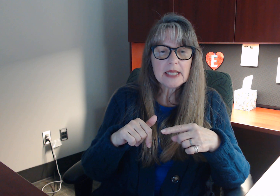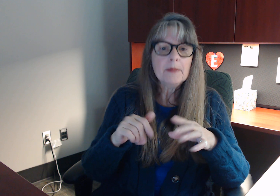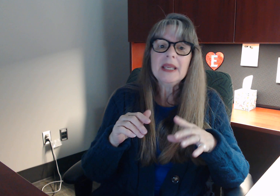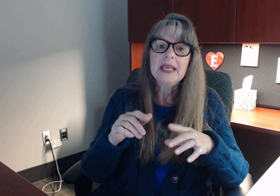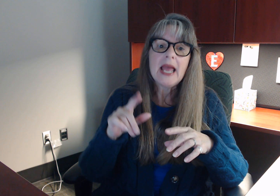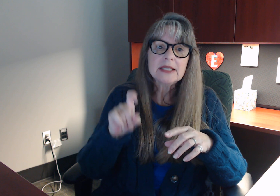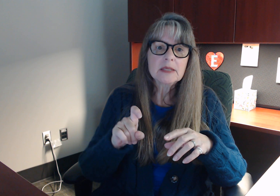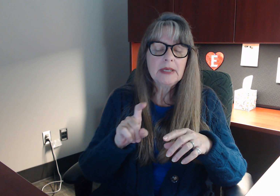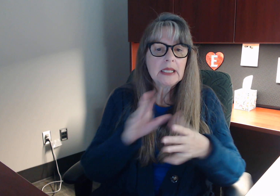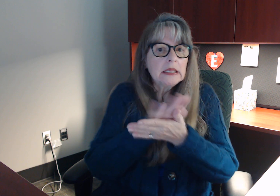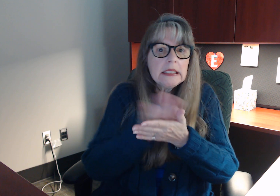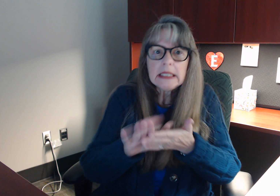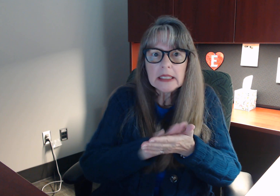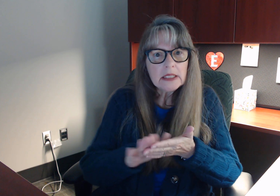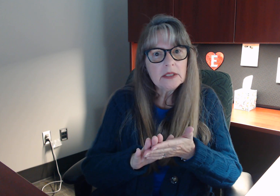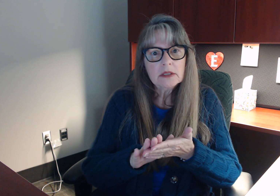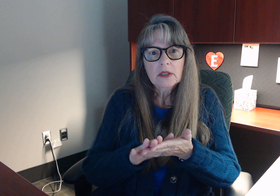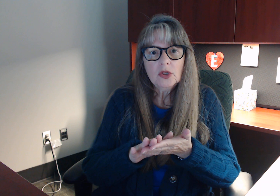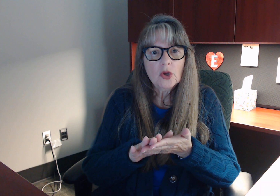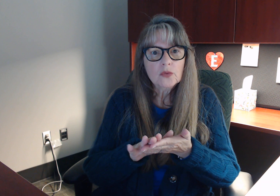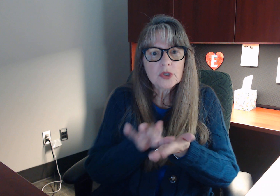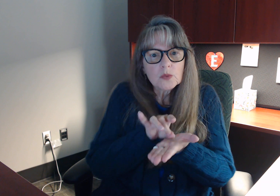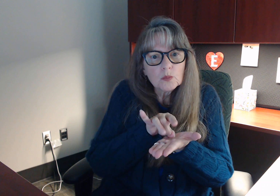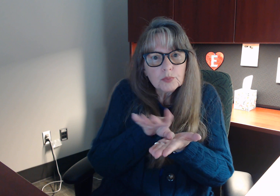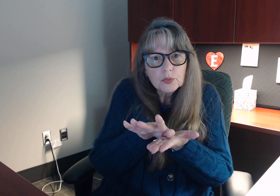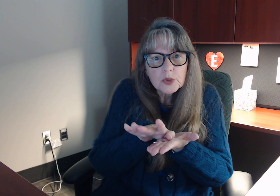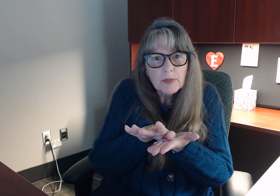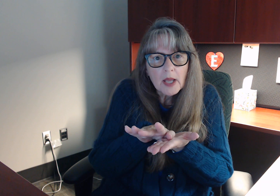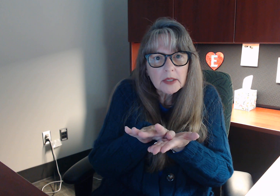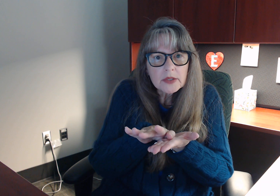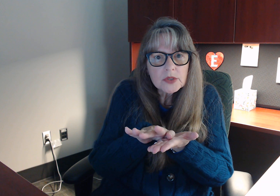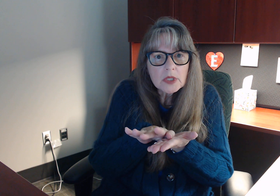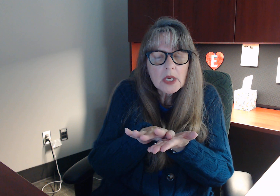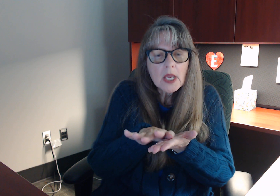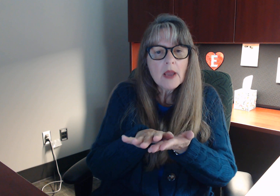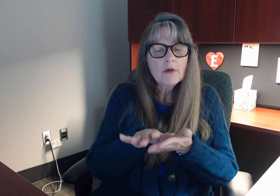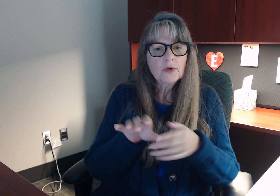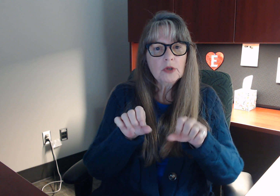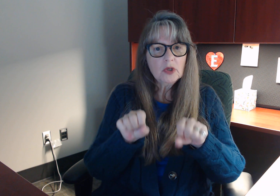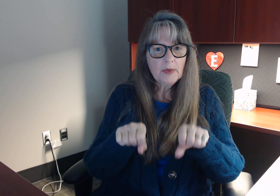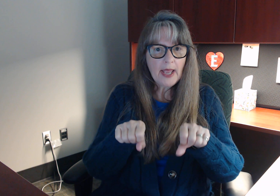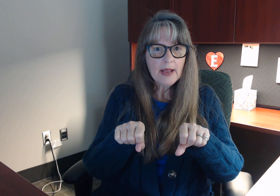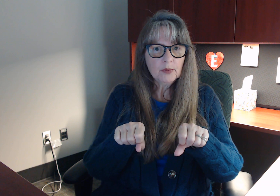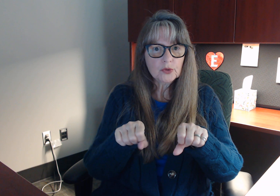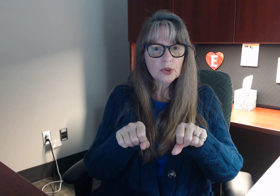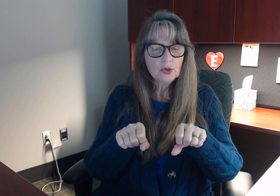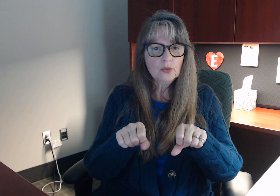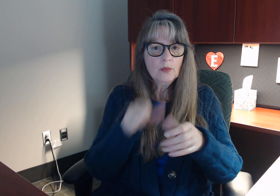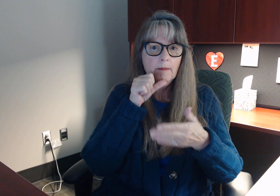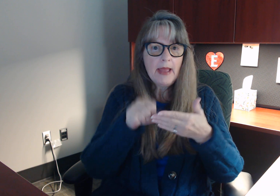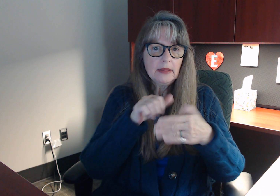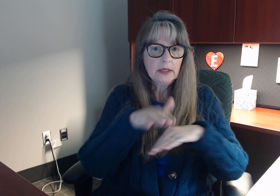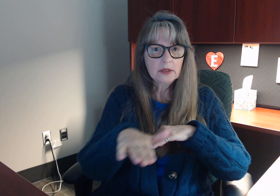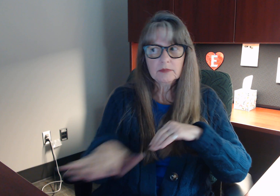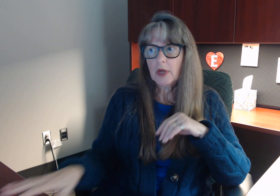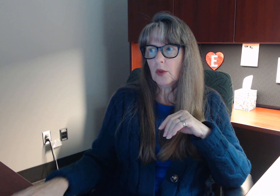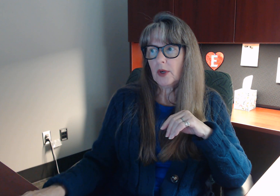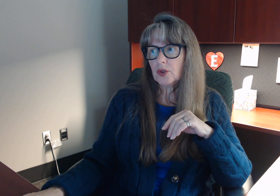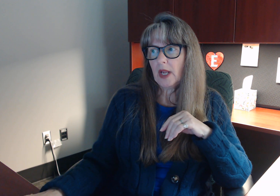mean, it has to be cleaned, just spotless for you to be able to mail it. Otherwise, you can't